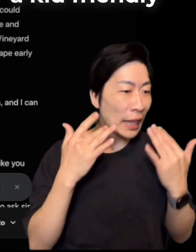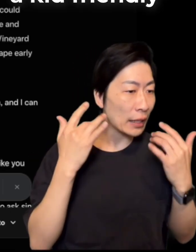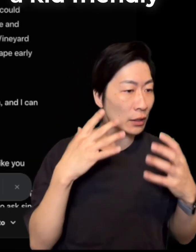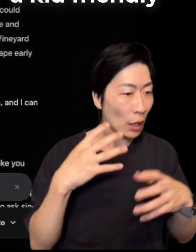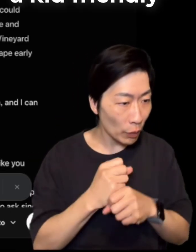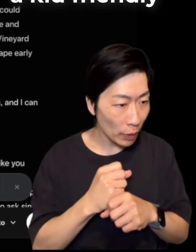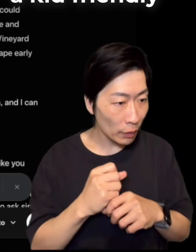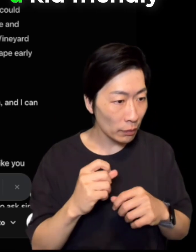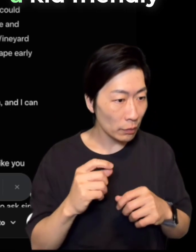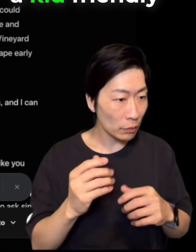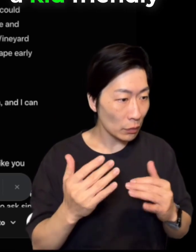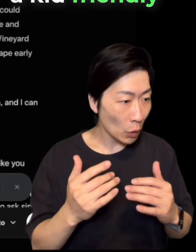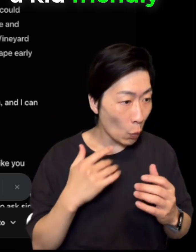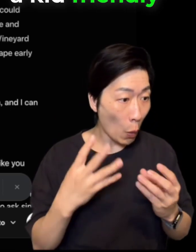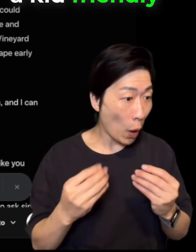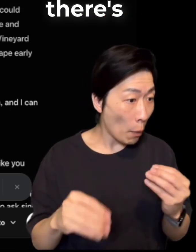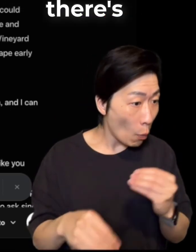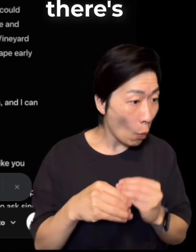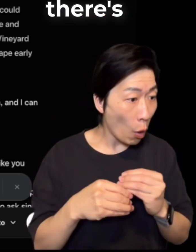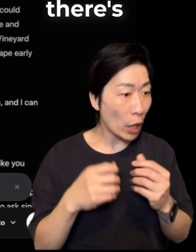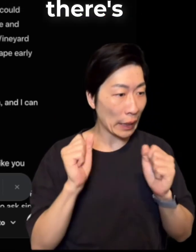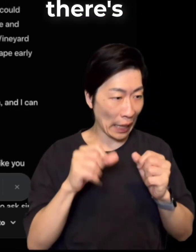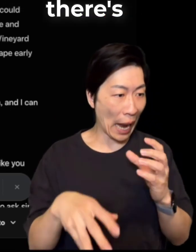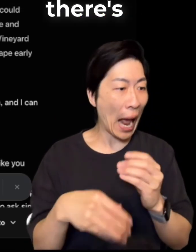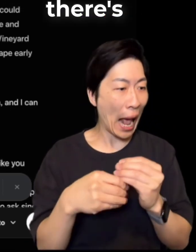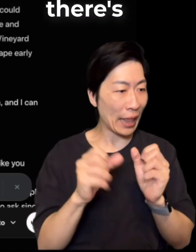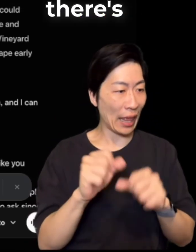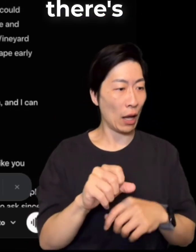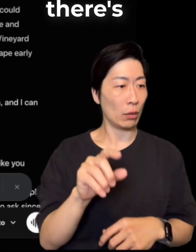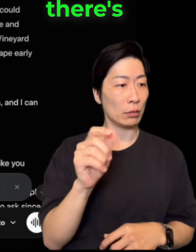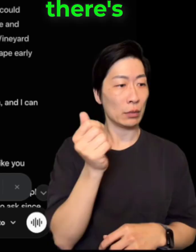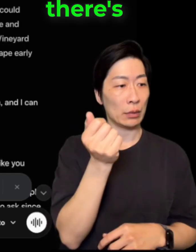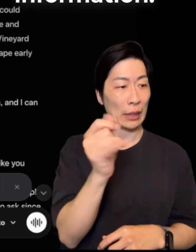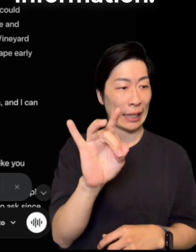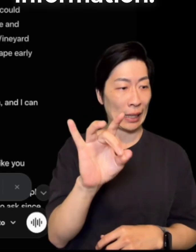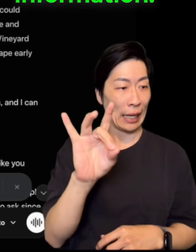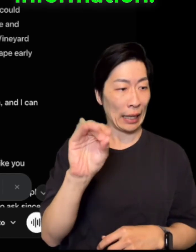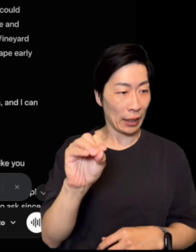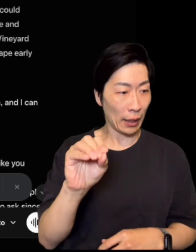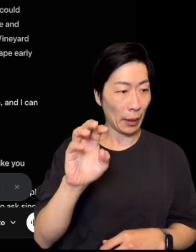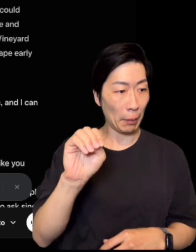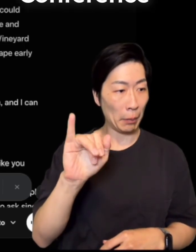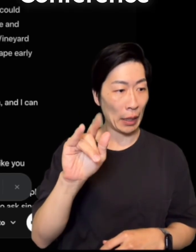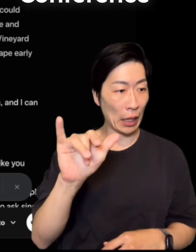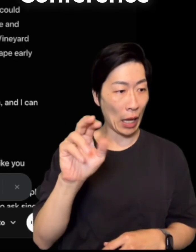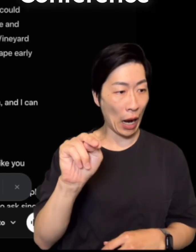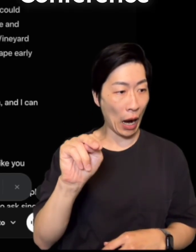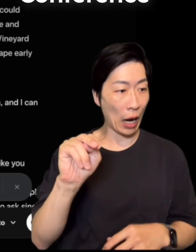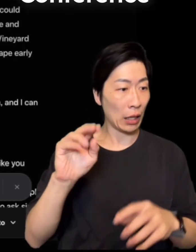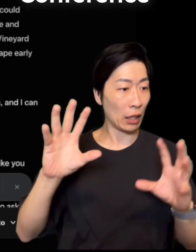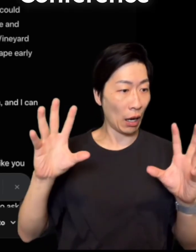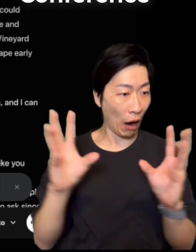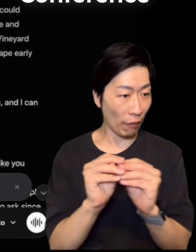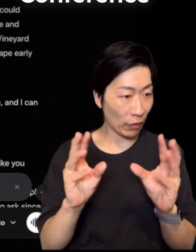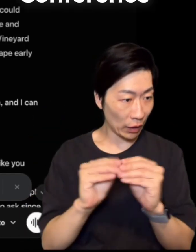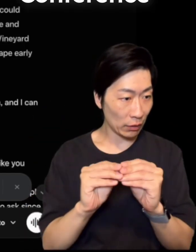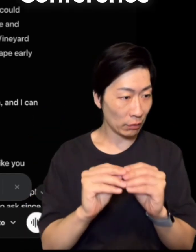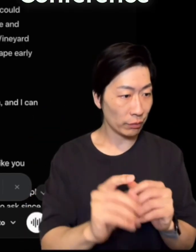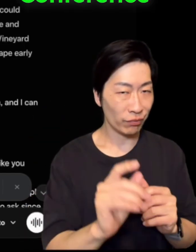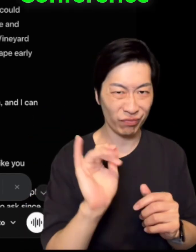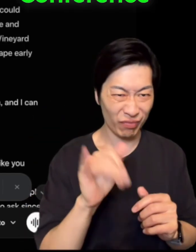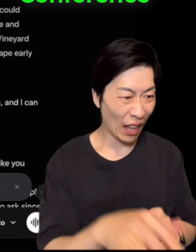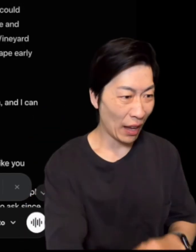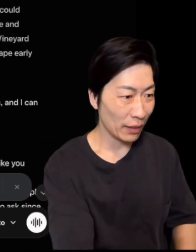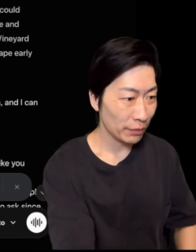Just this is a kid-friendly summarized version, and there's additional information. The 1880